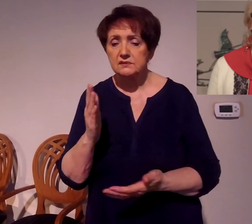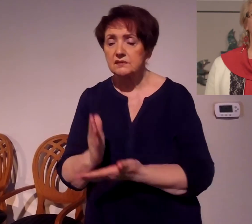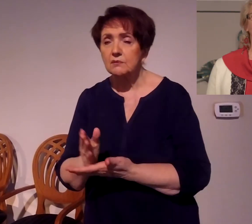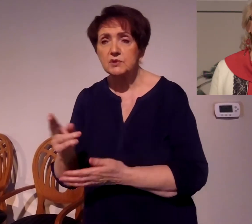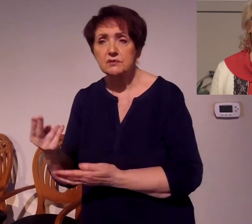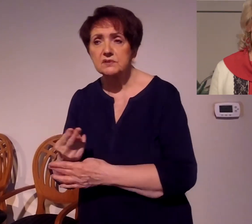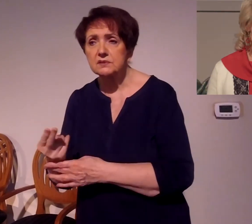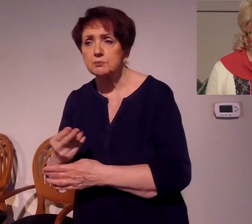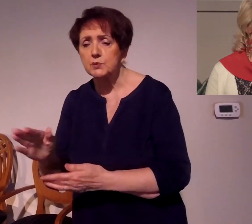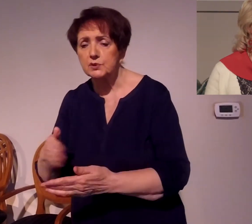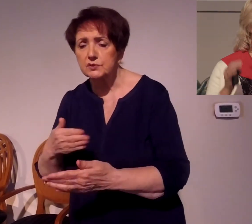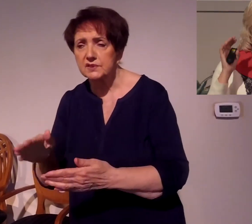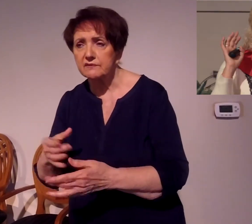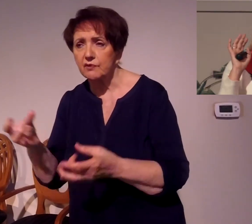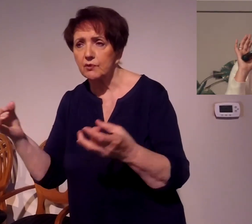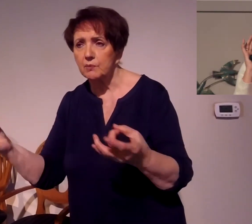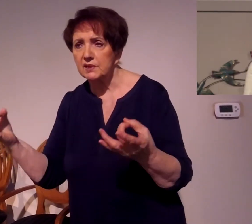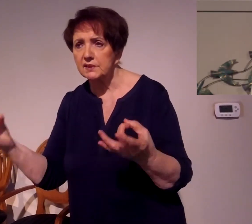meditations.